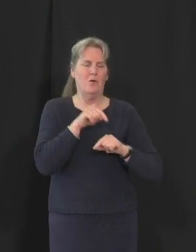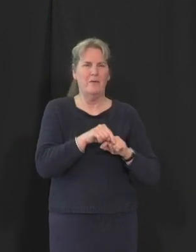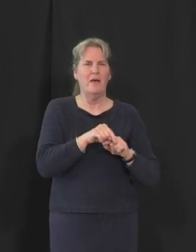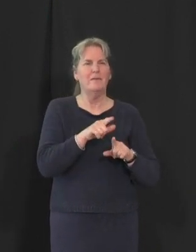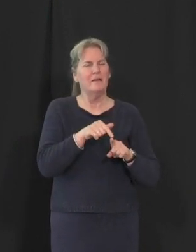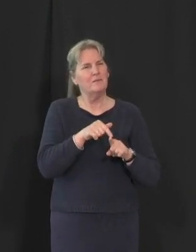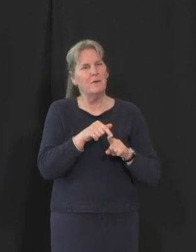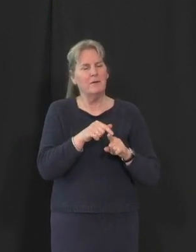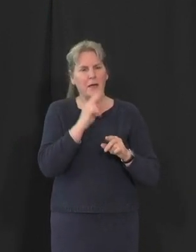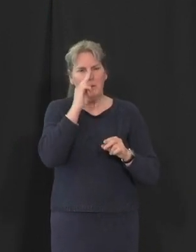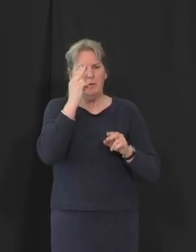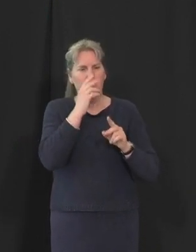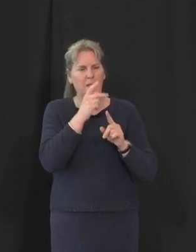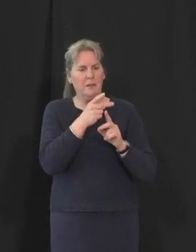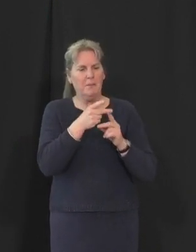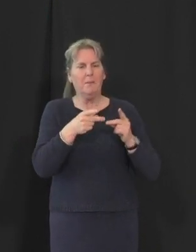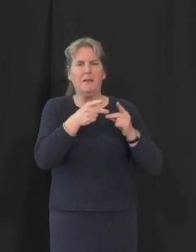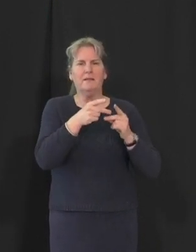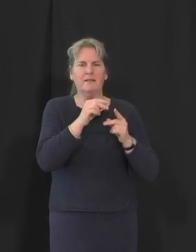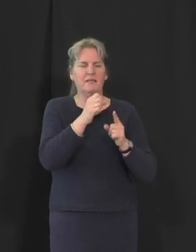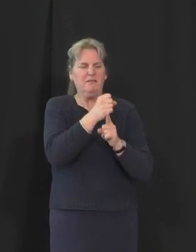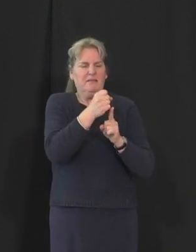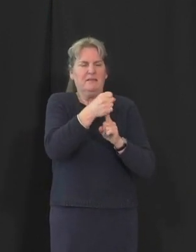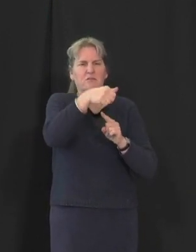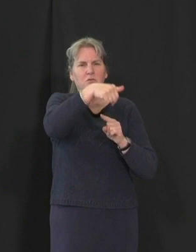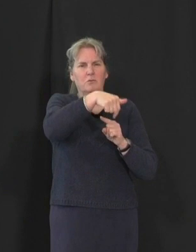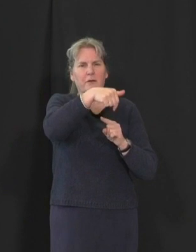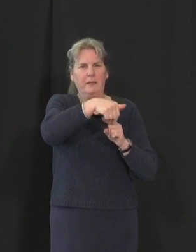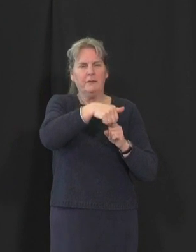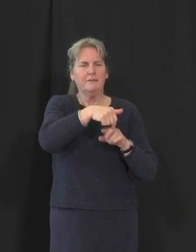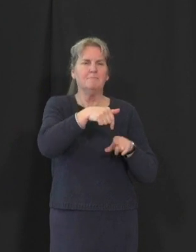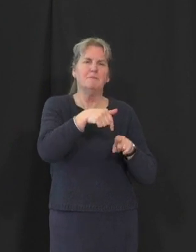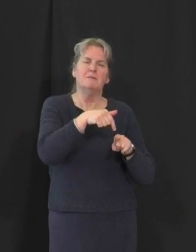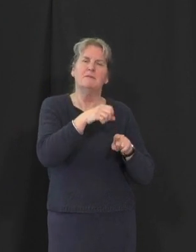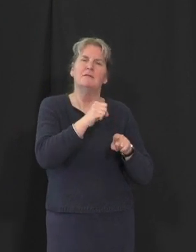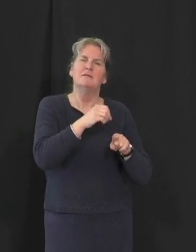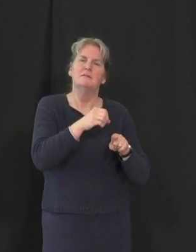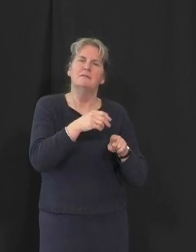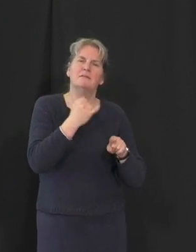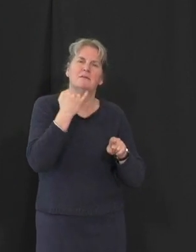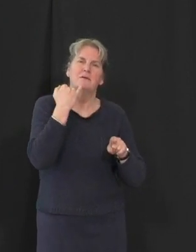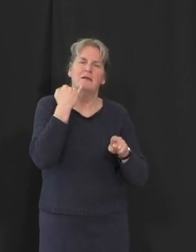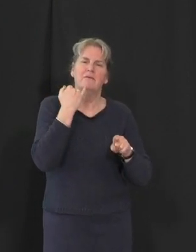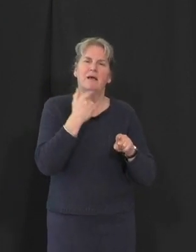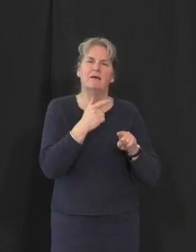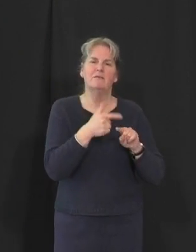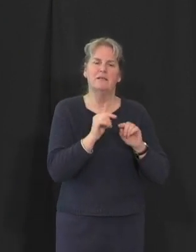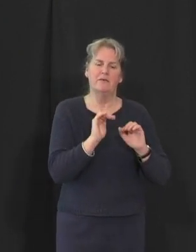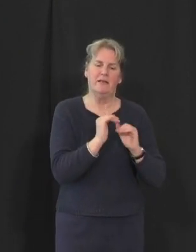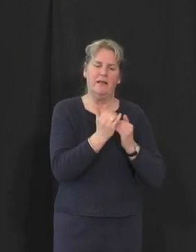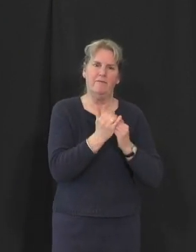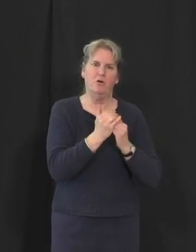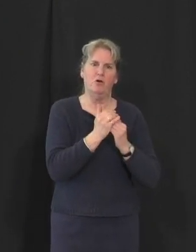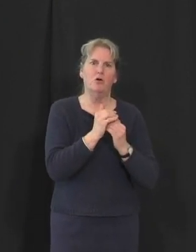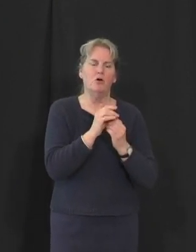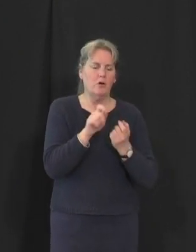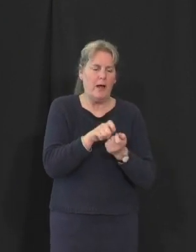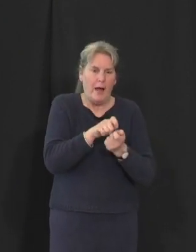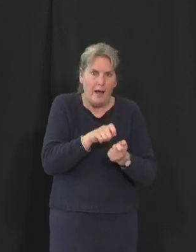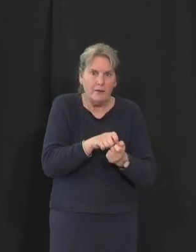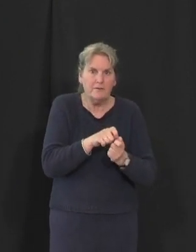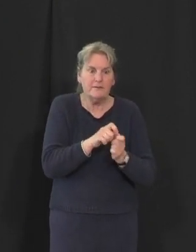niche role for certain situations where even if we have a different level of accuracy, we can work with